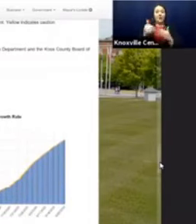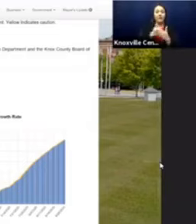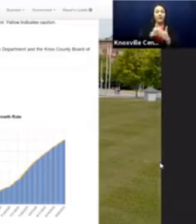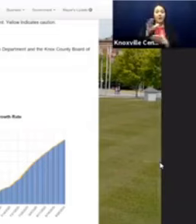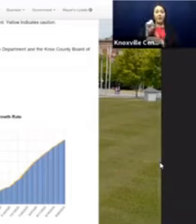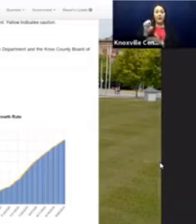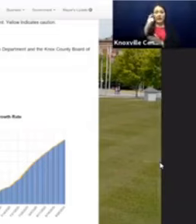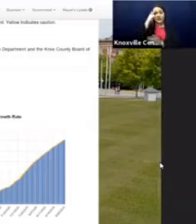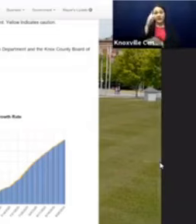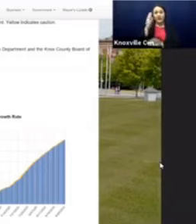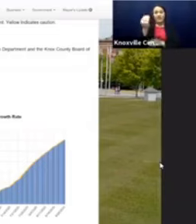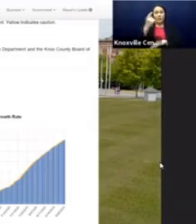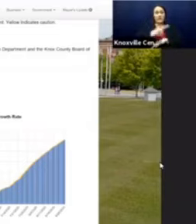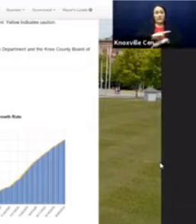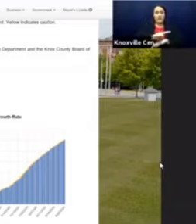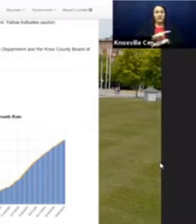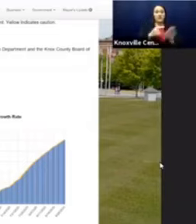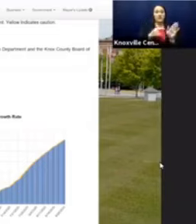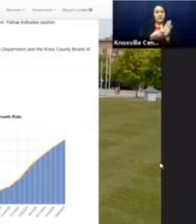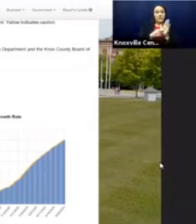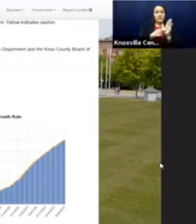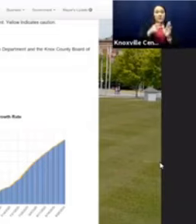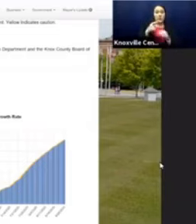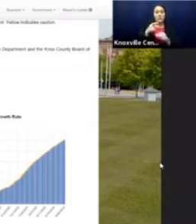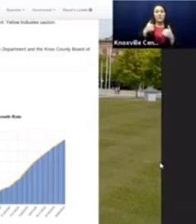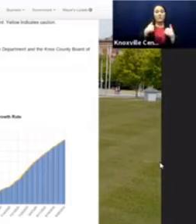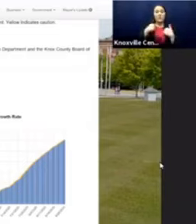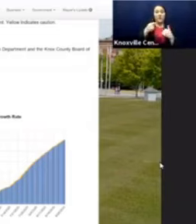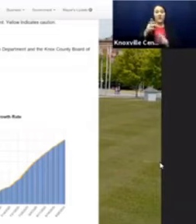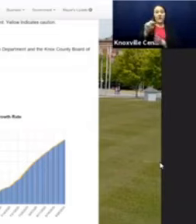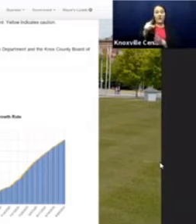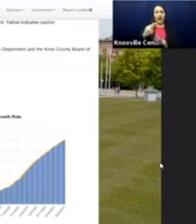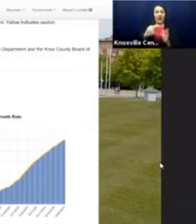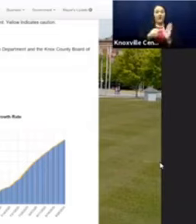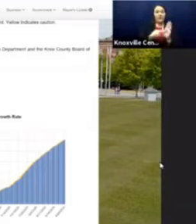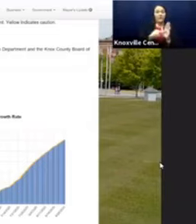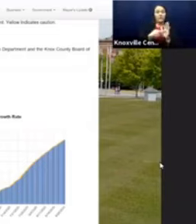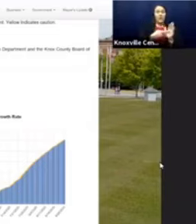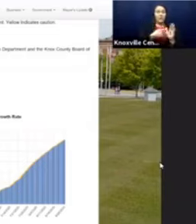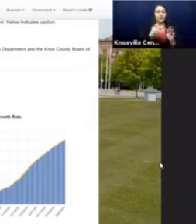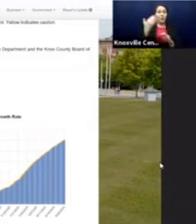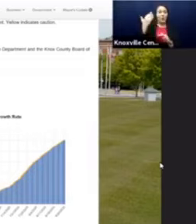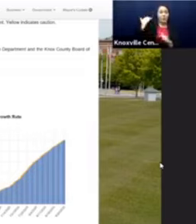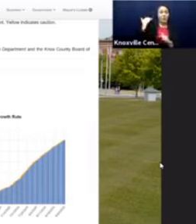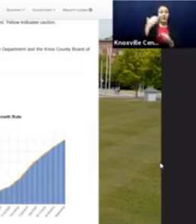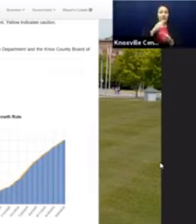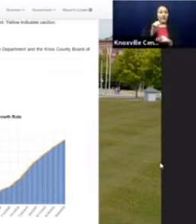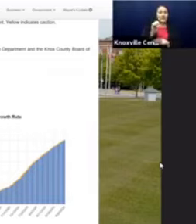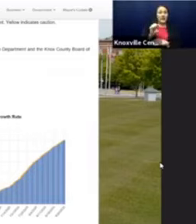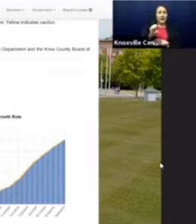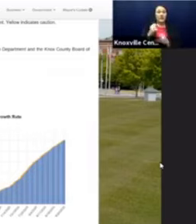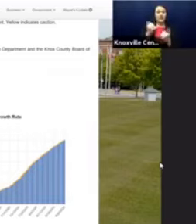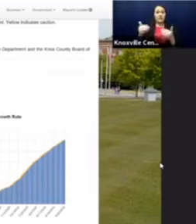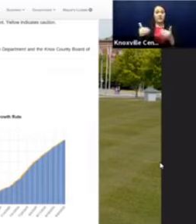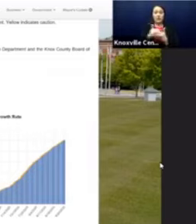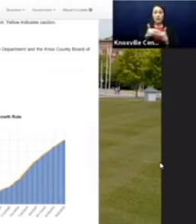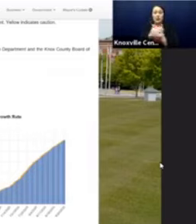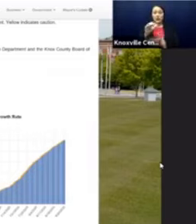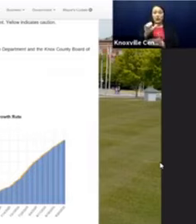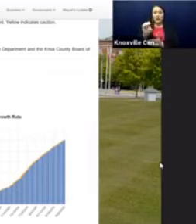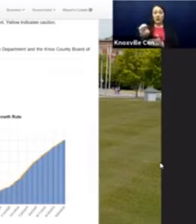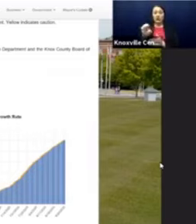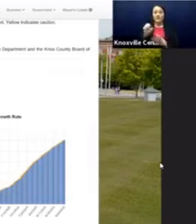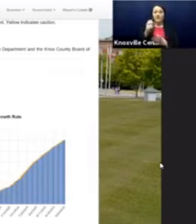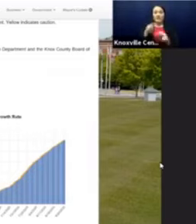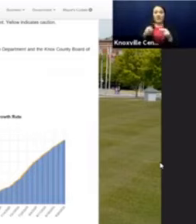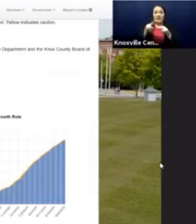days. To illustrate this benchmark, we have a bar graph that shows previous cases, new cases, and the growth rate over time. We